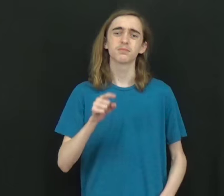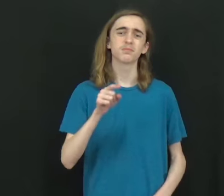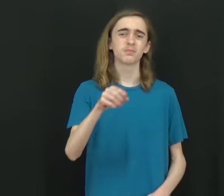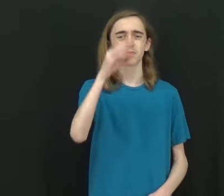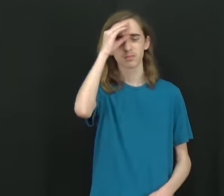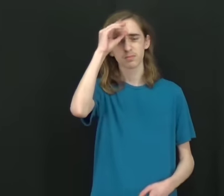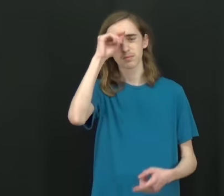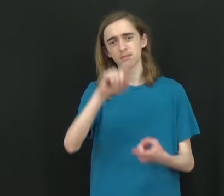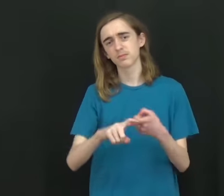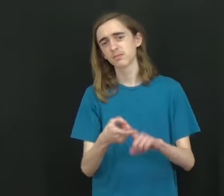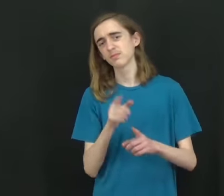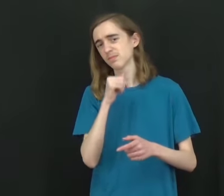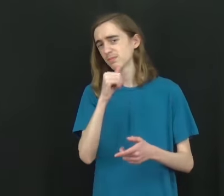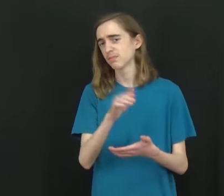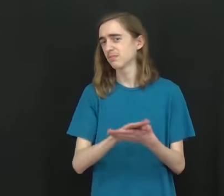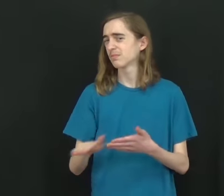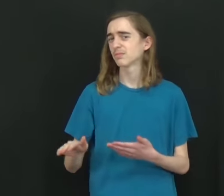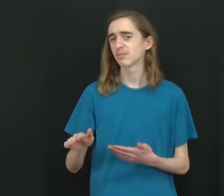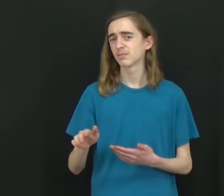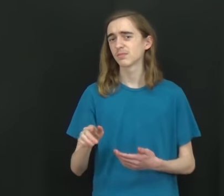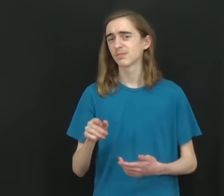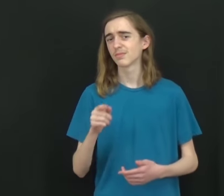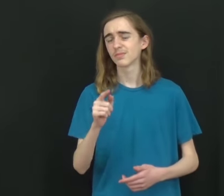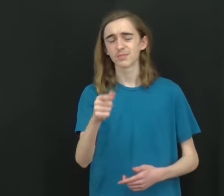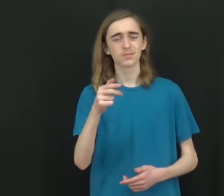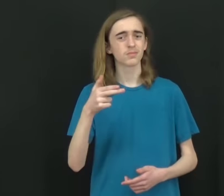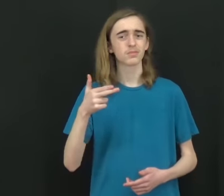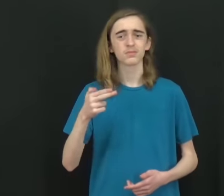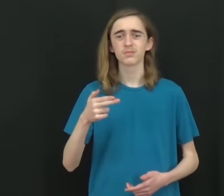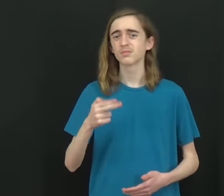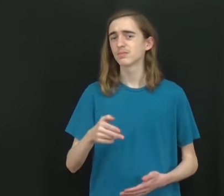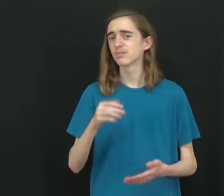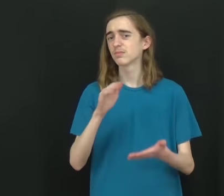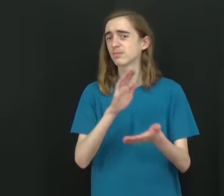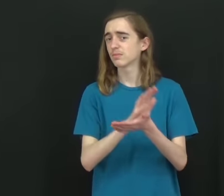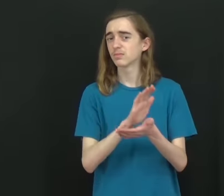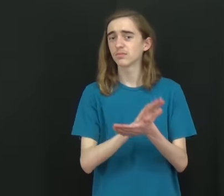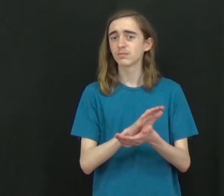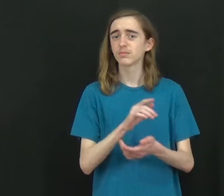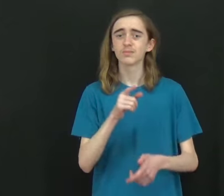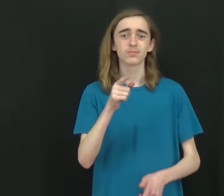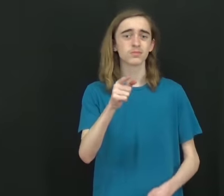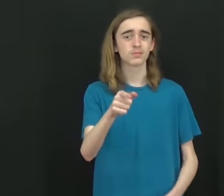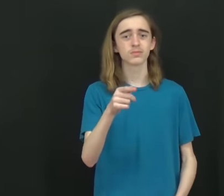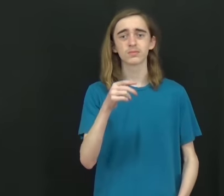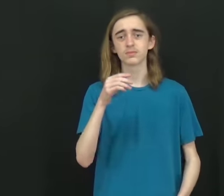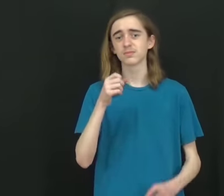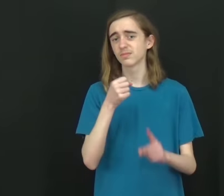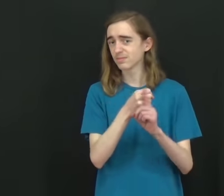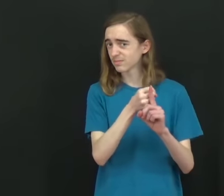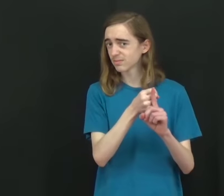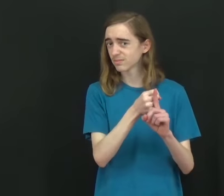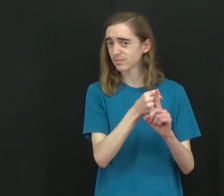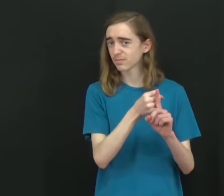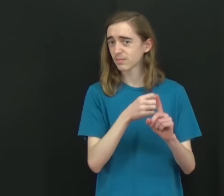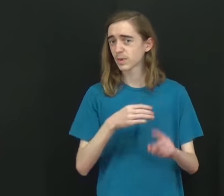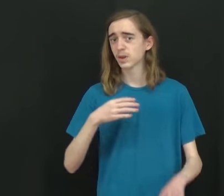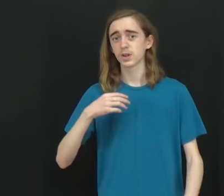Ooh. Her boyfriend's a dick. He brings a gun to school and he'd simply kick my